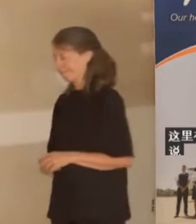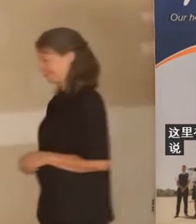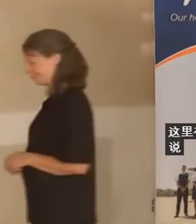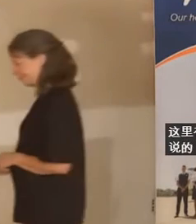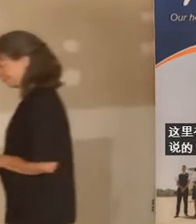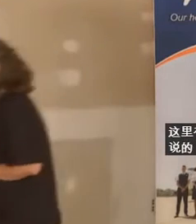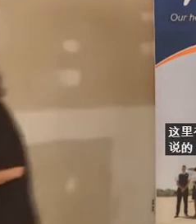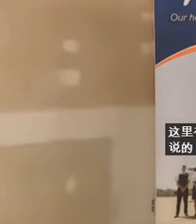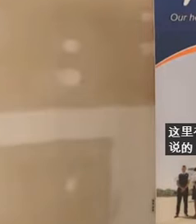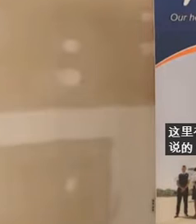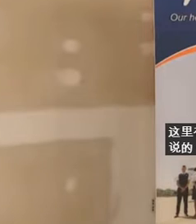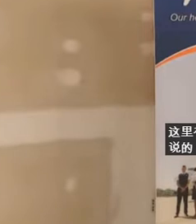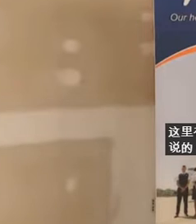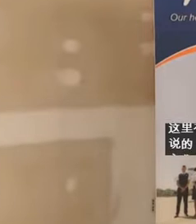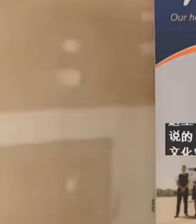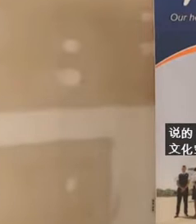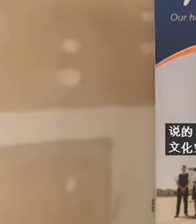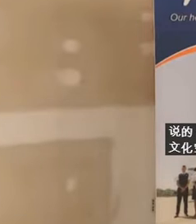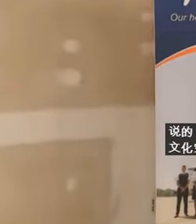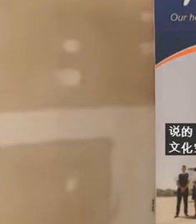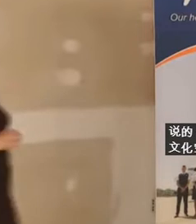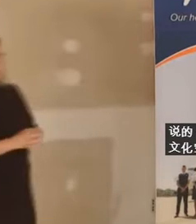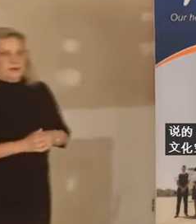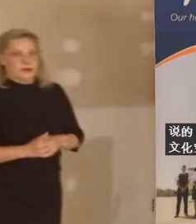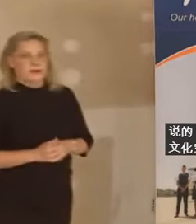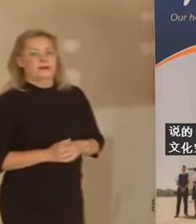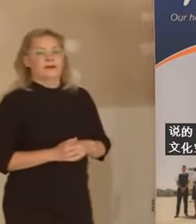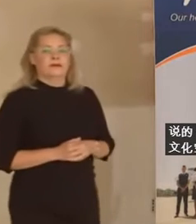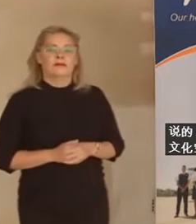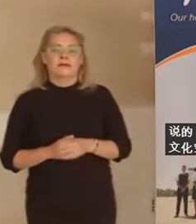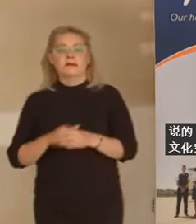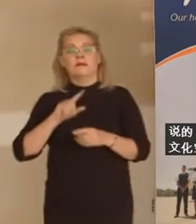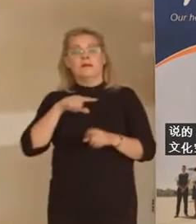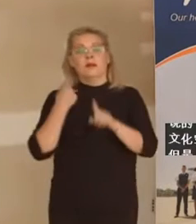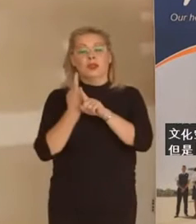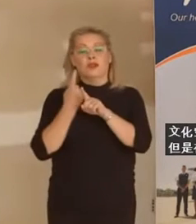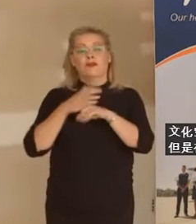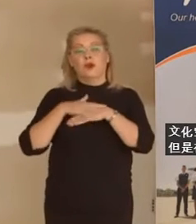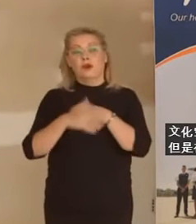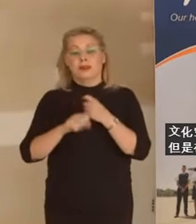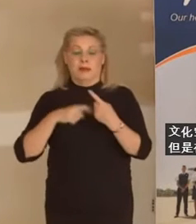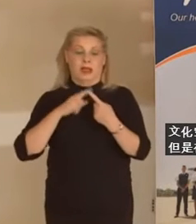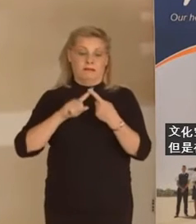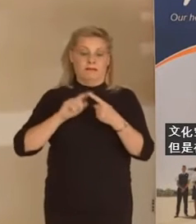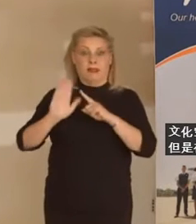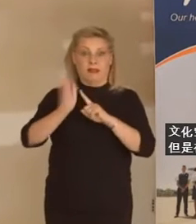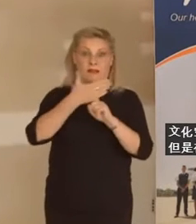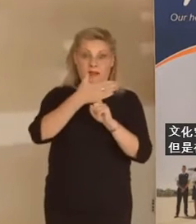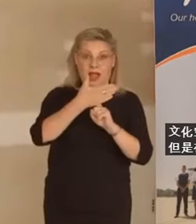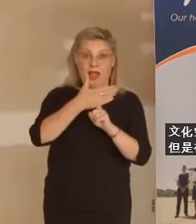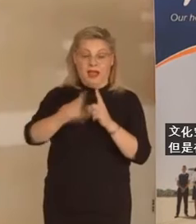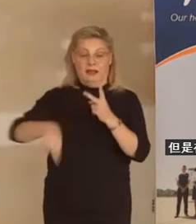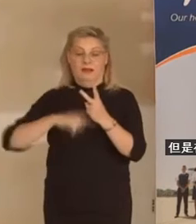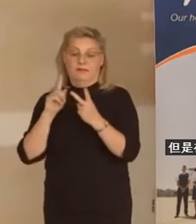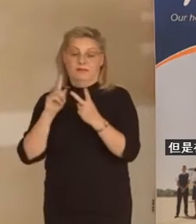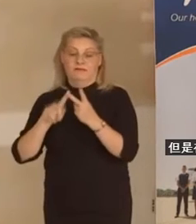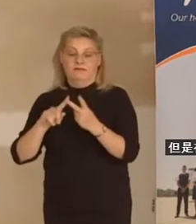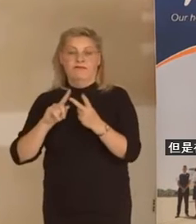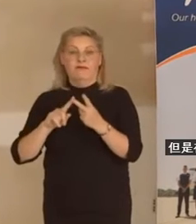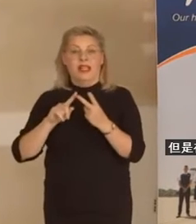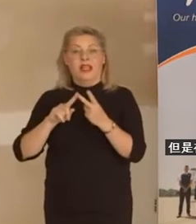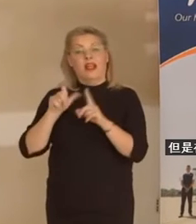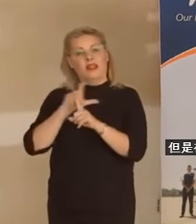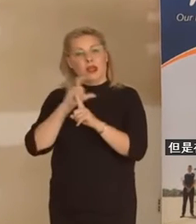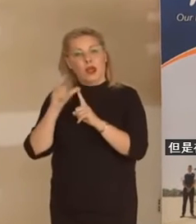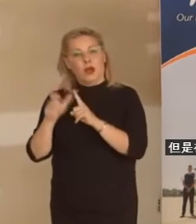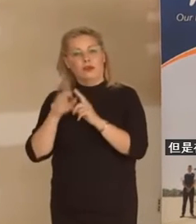things that you talked about, like the flag and the cultural space, Yep. are more symbolic recognitions. But what about things like the gap in terms of